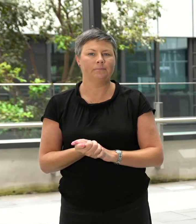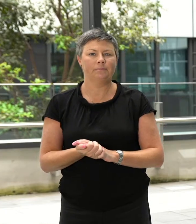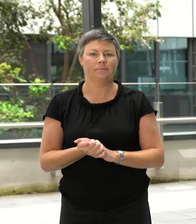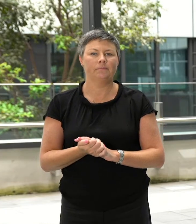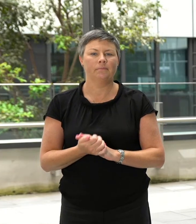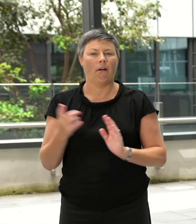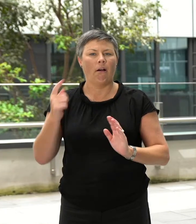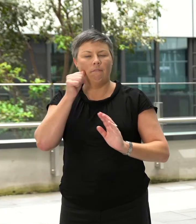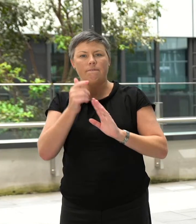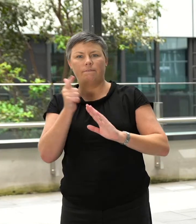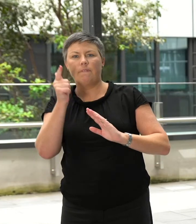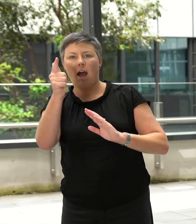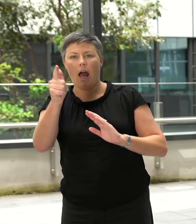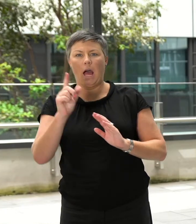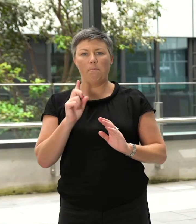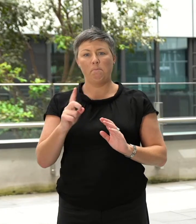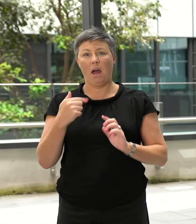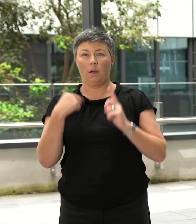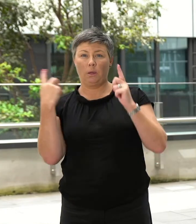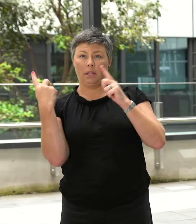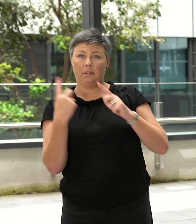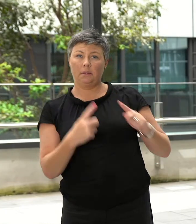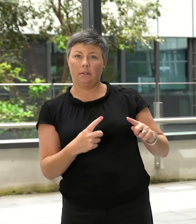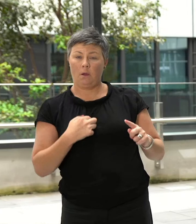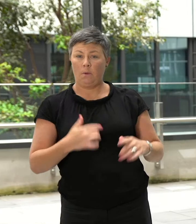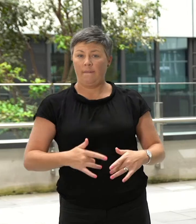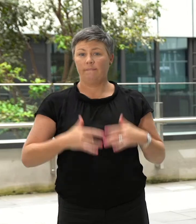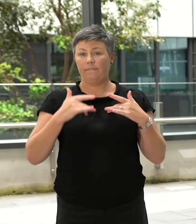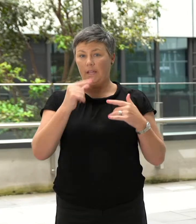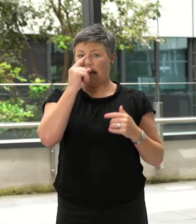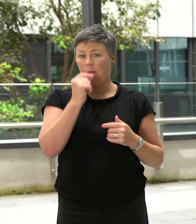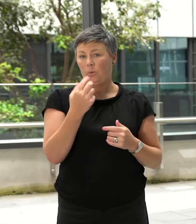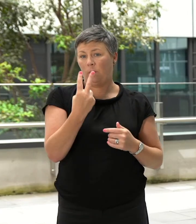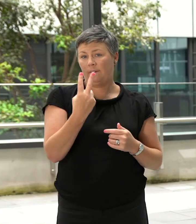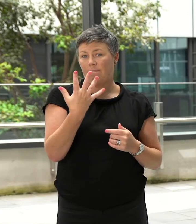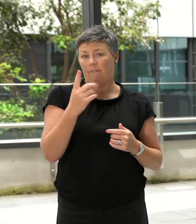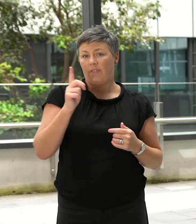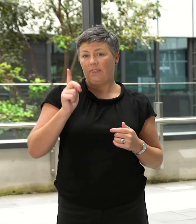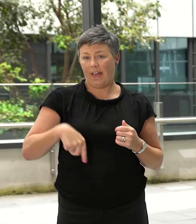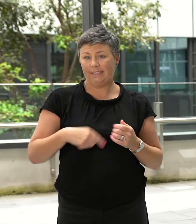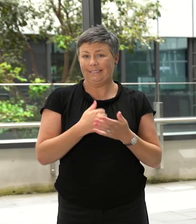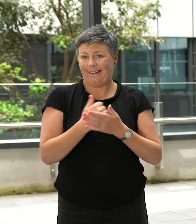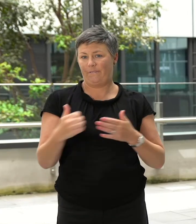we're getting, is we're going to be able to be doing 20,000 a week by mid-April.